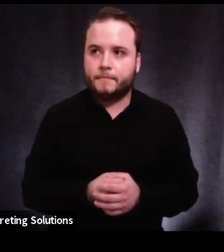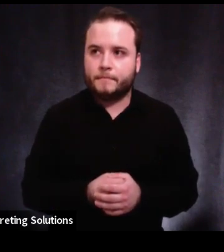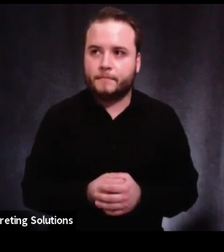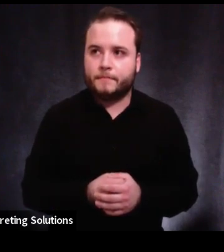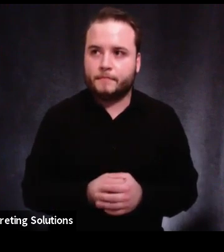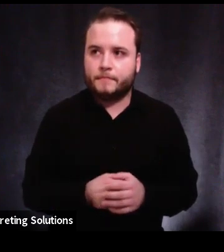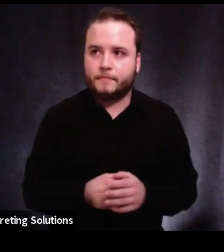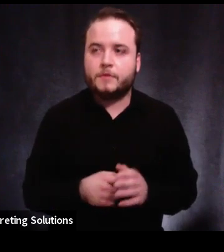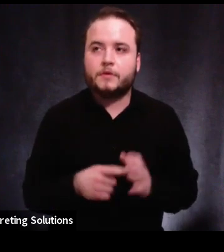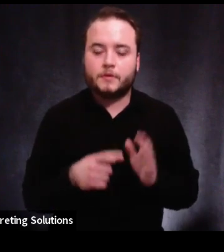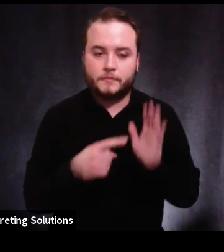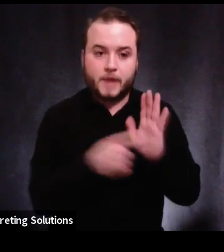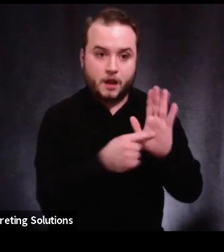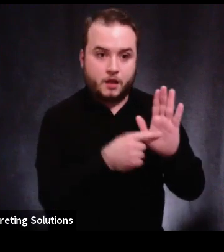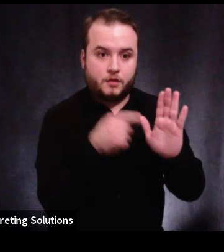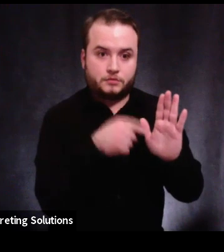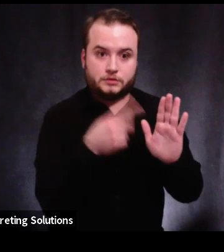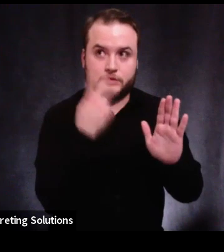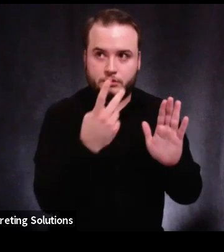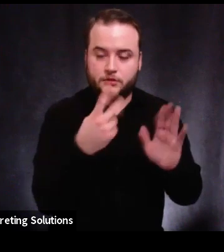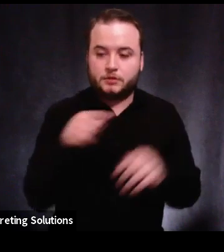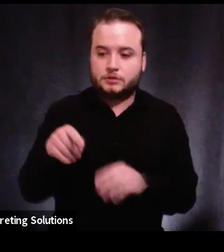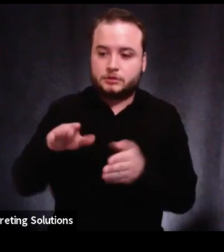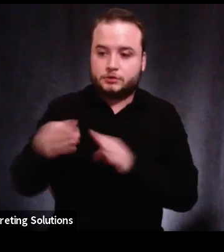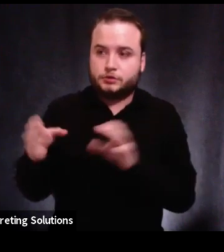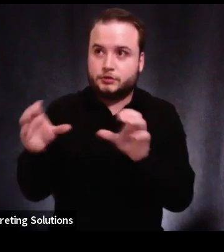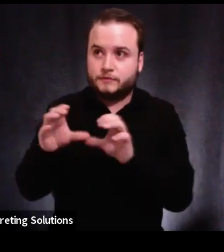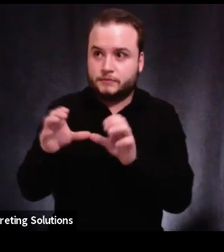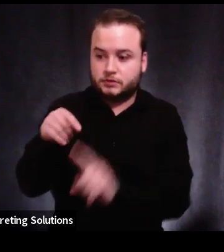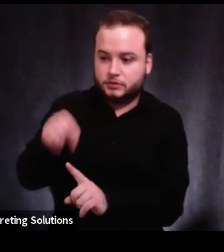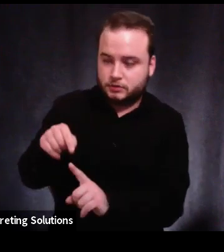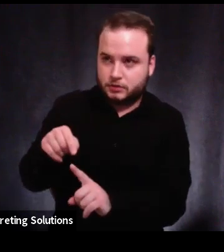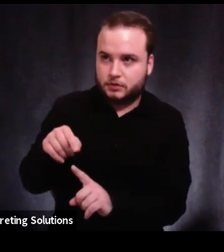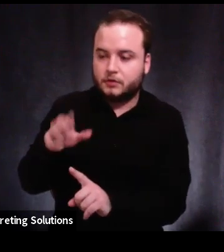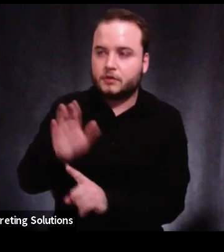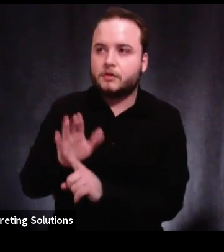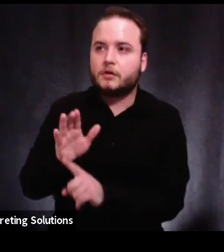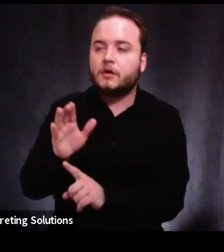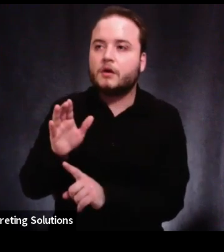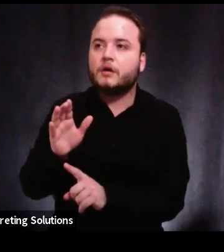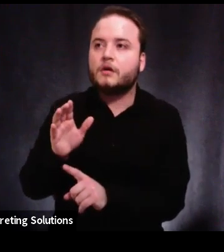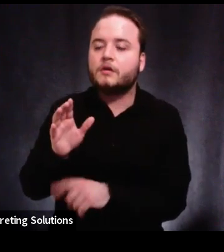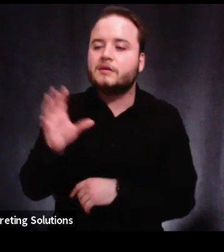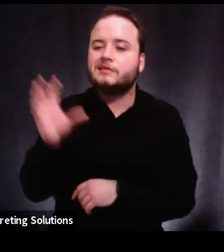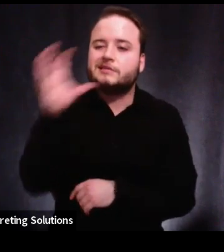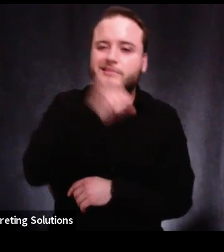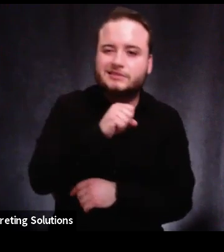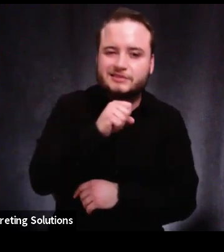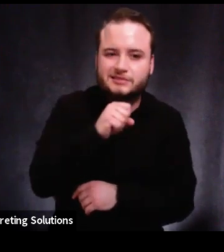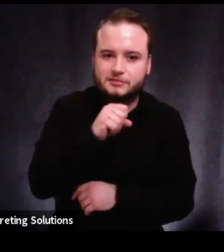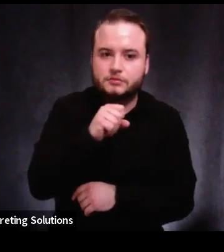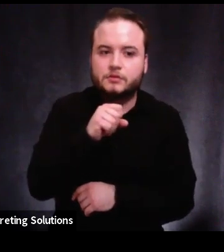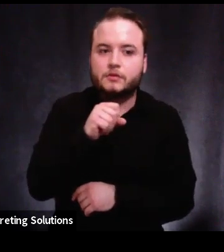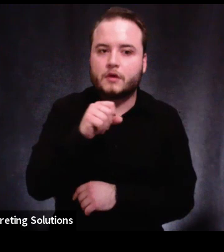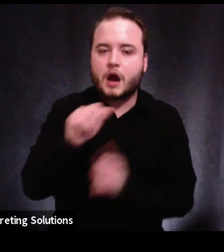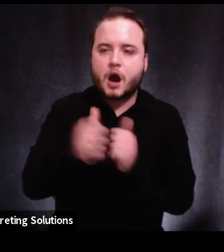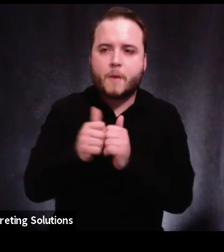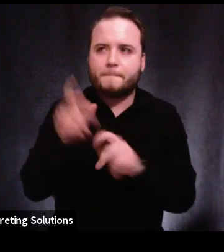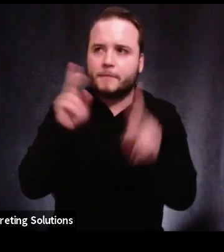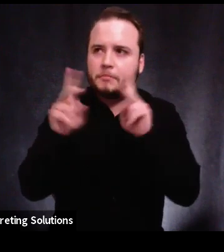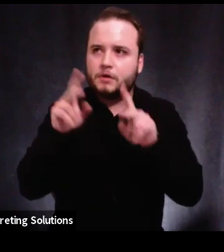disease travels through the population with sort of the parameters